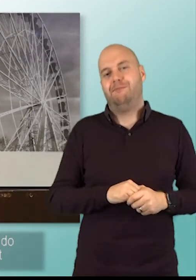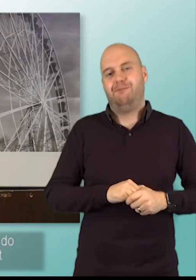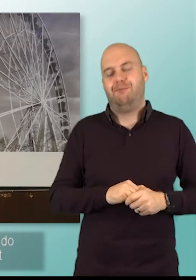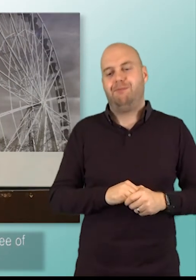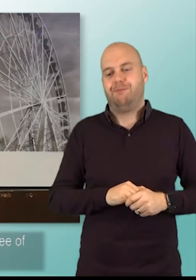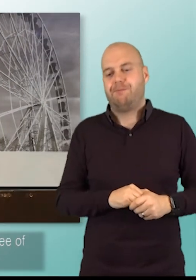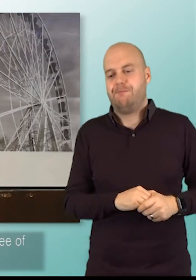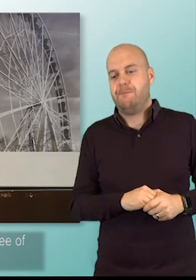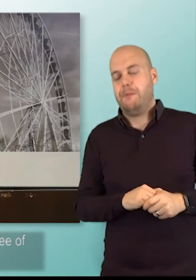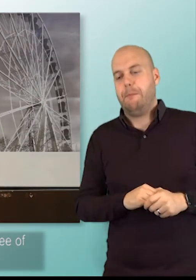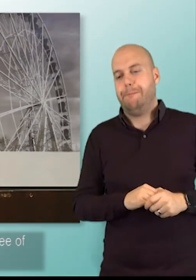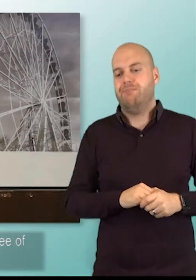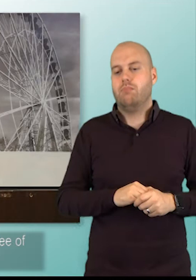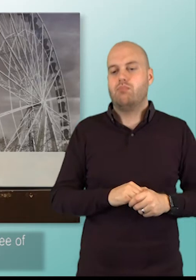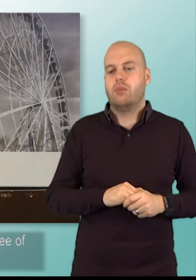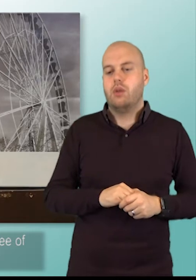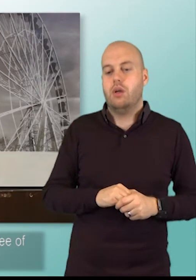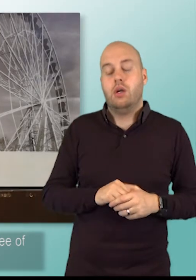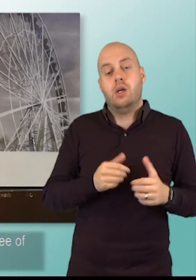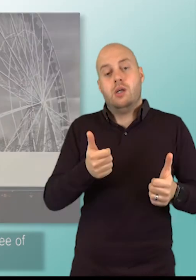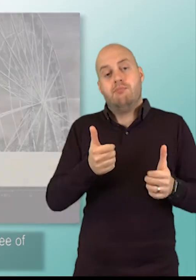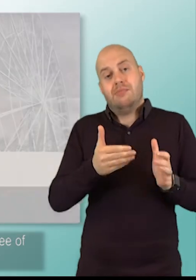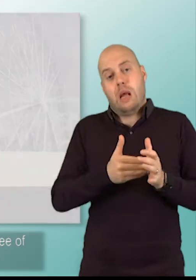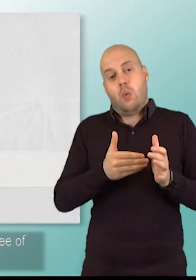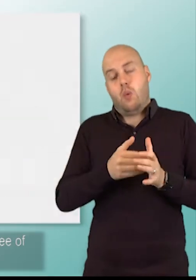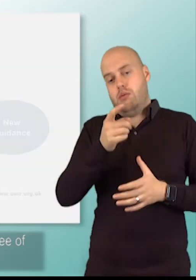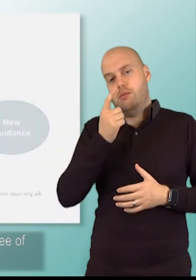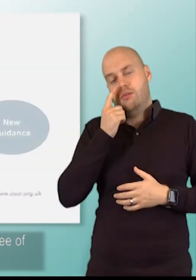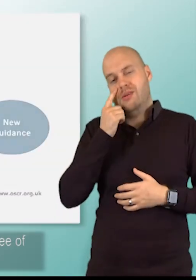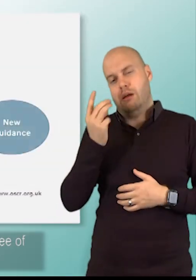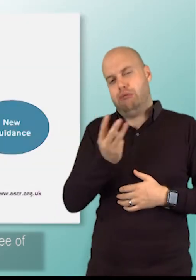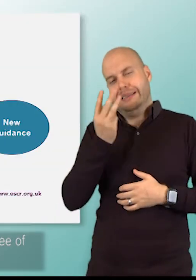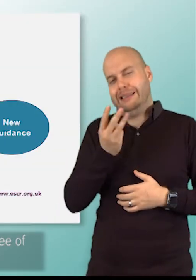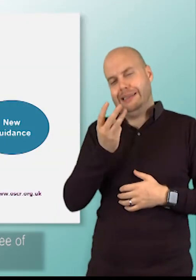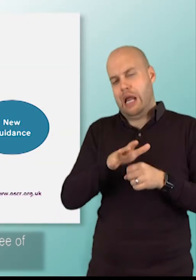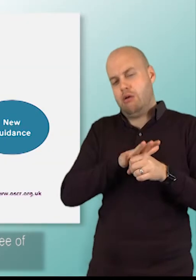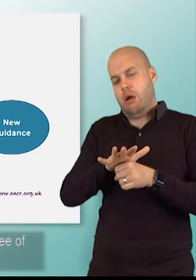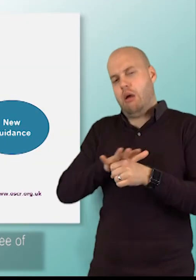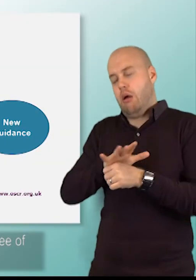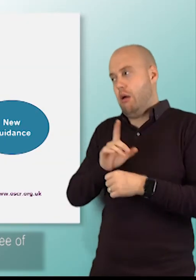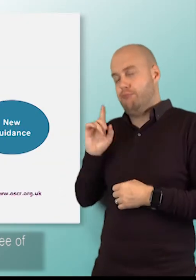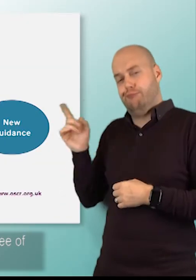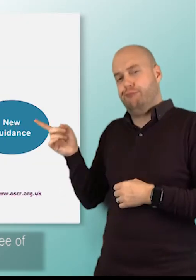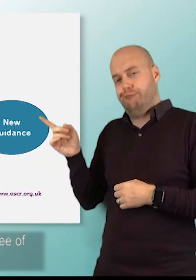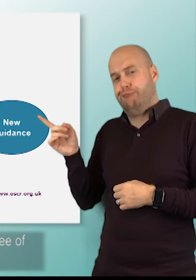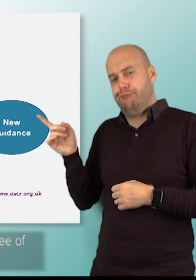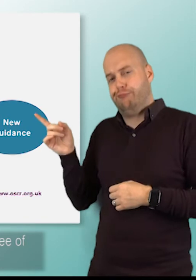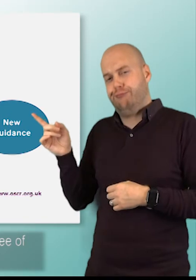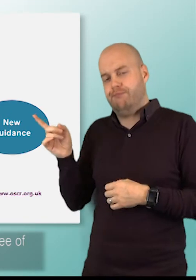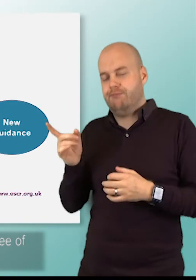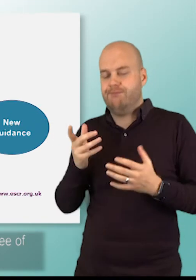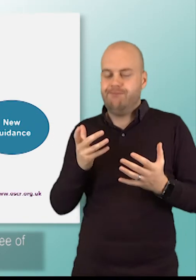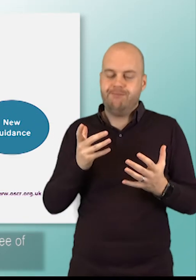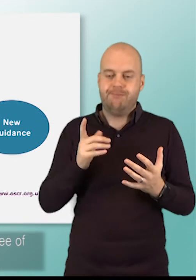to help. But I just want to go on now and say a little bit about three of the areas that we've